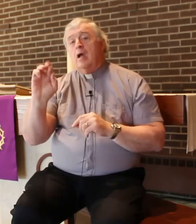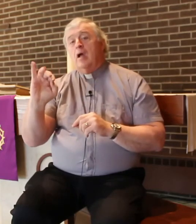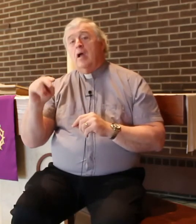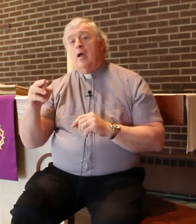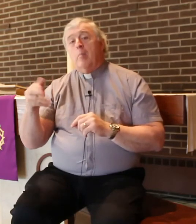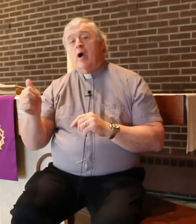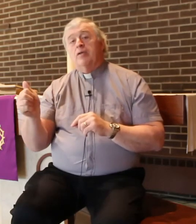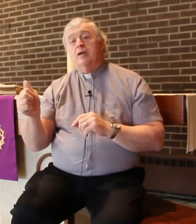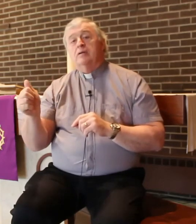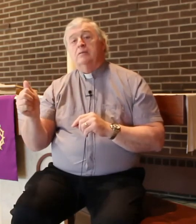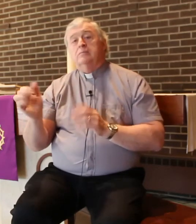and Martha.